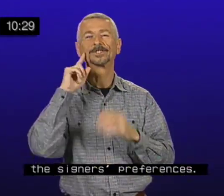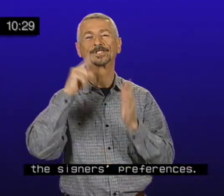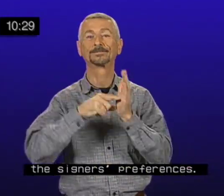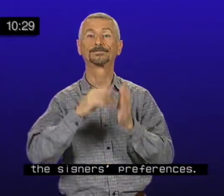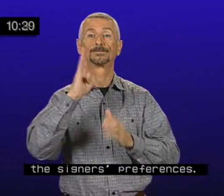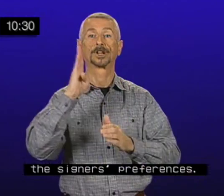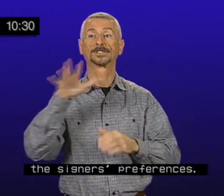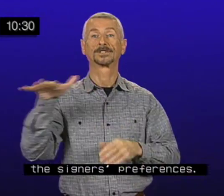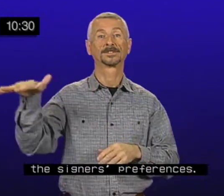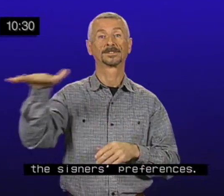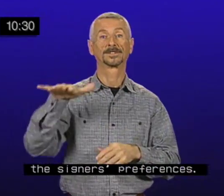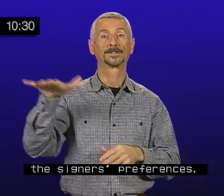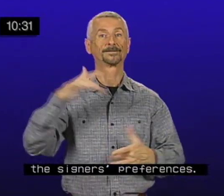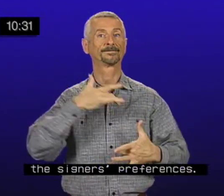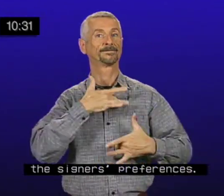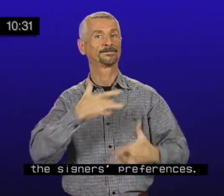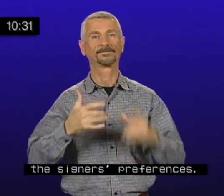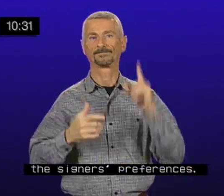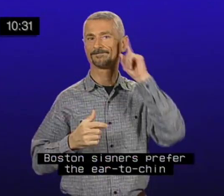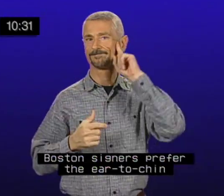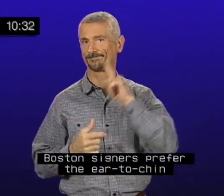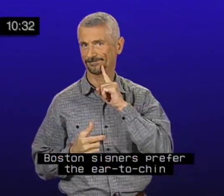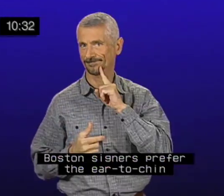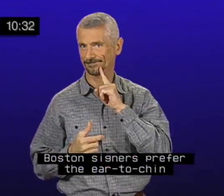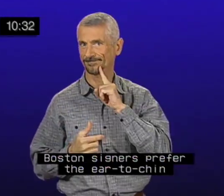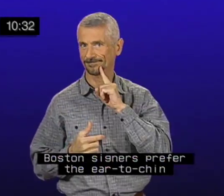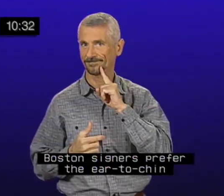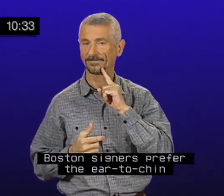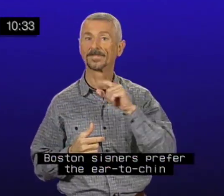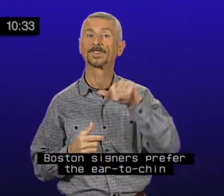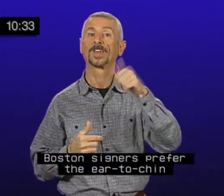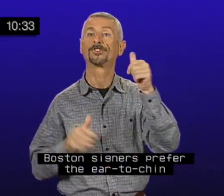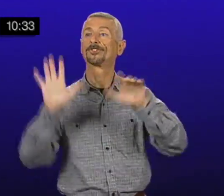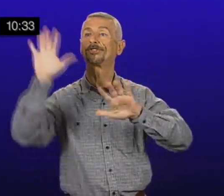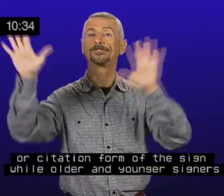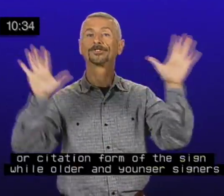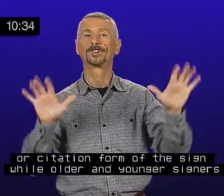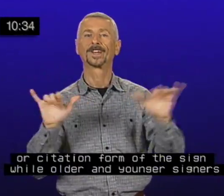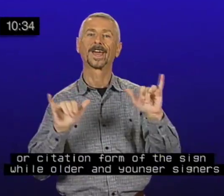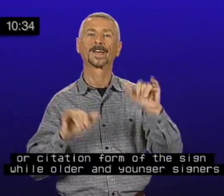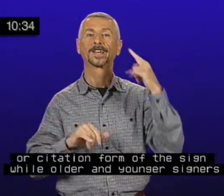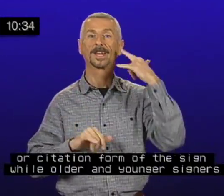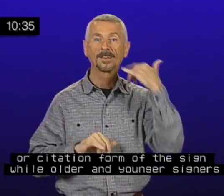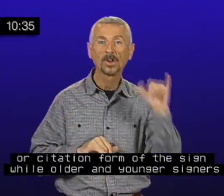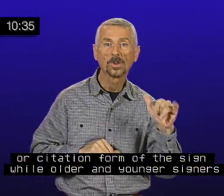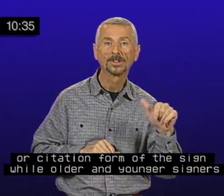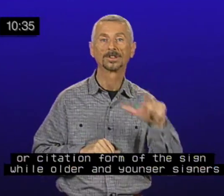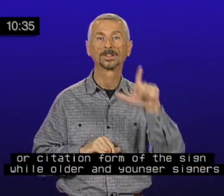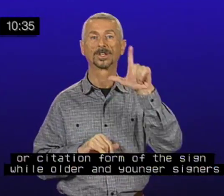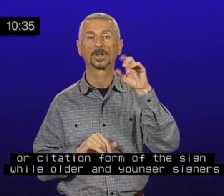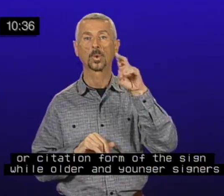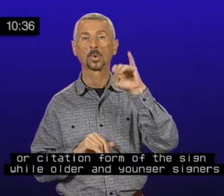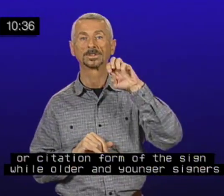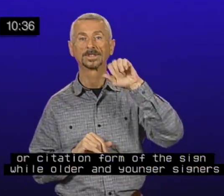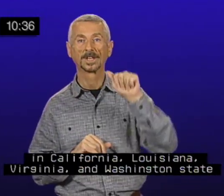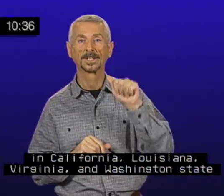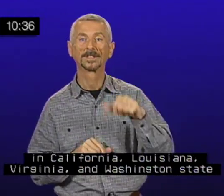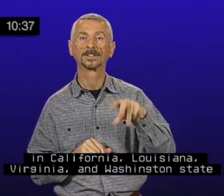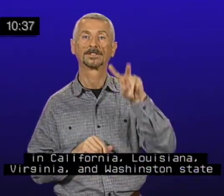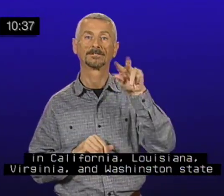preferences. Boston signers prefer the ear to chin or citation form of the sign, while older and younger signers in California,